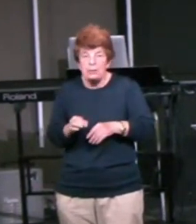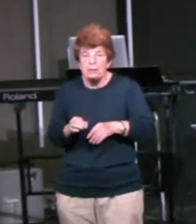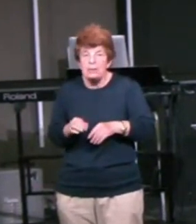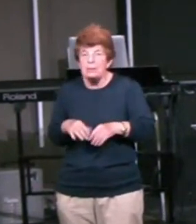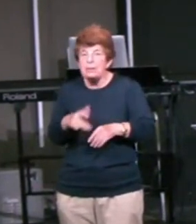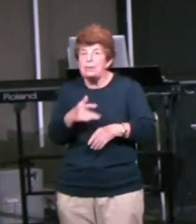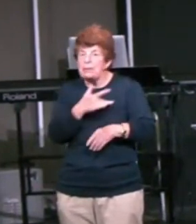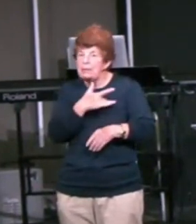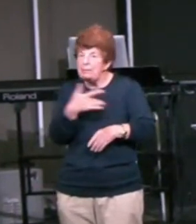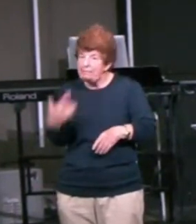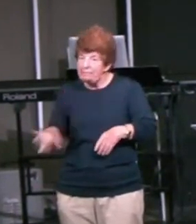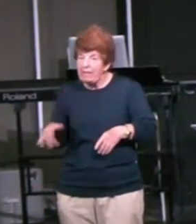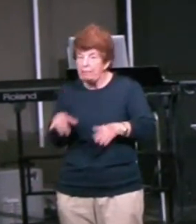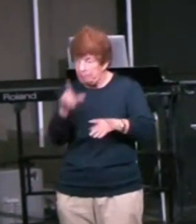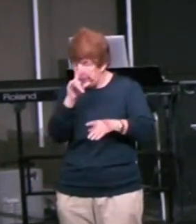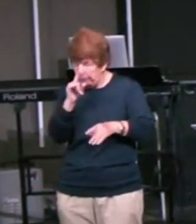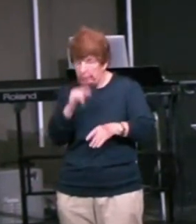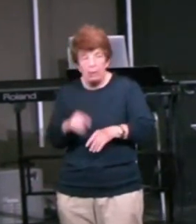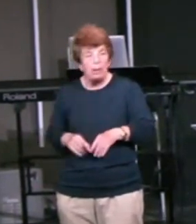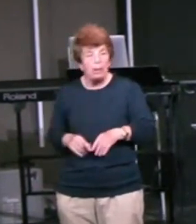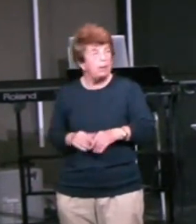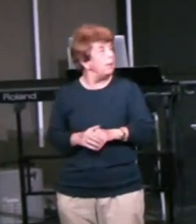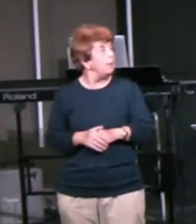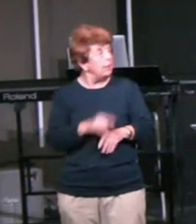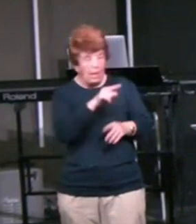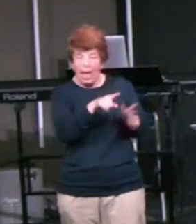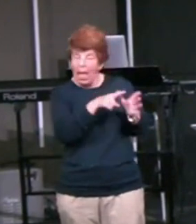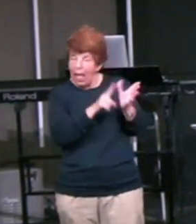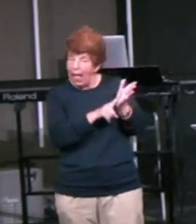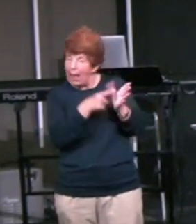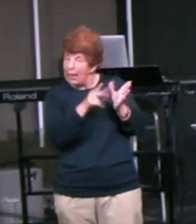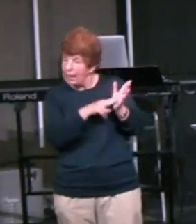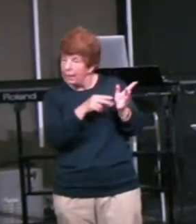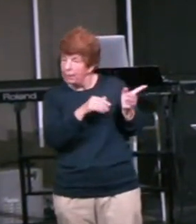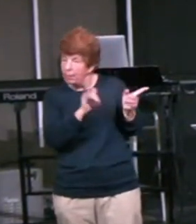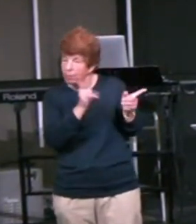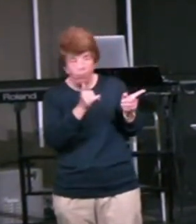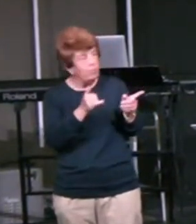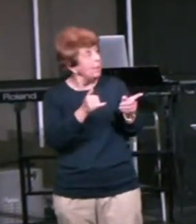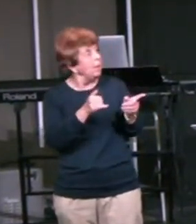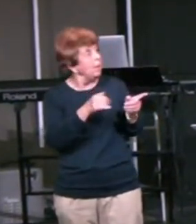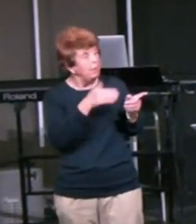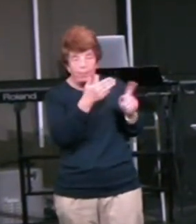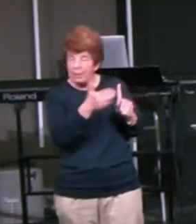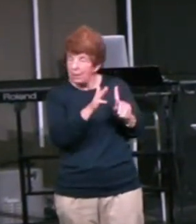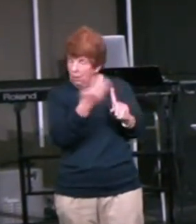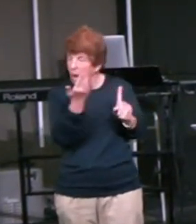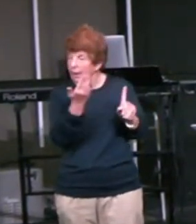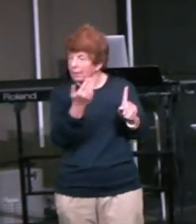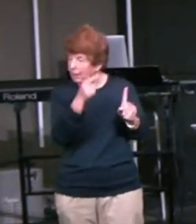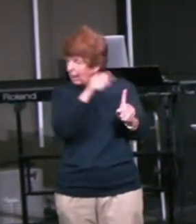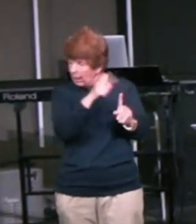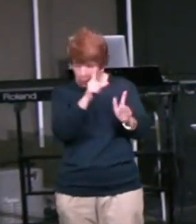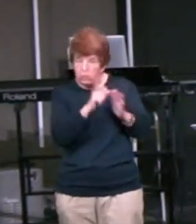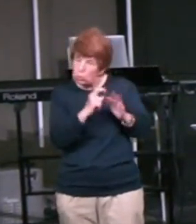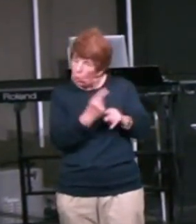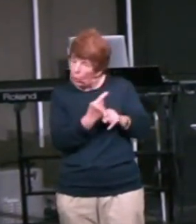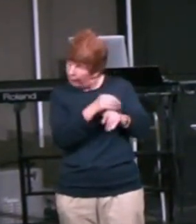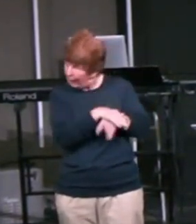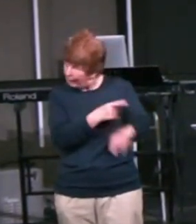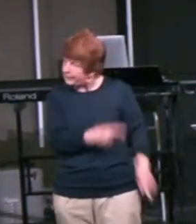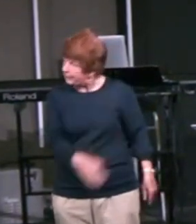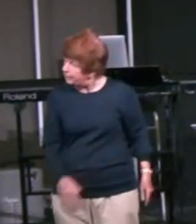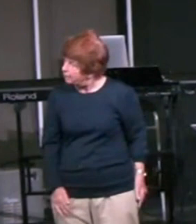toes. He said, Alan Grieve's preaching on the 9th of July, maybe it's something he could take up. And I thought, well,